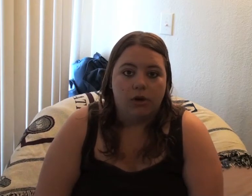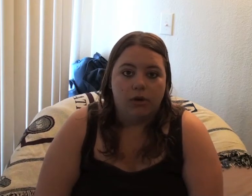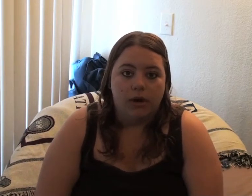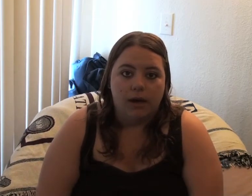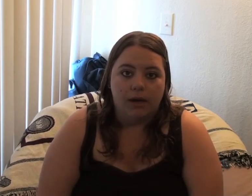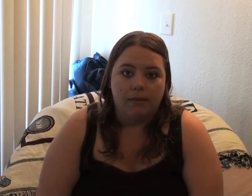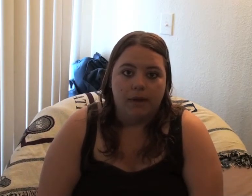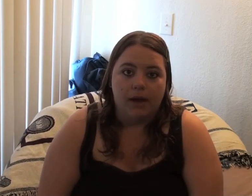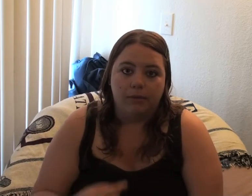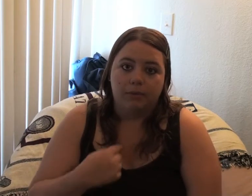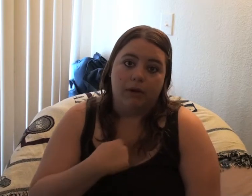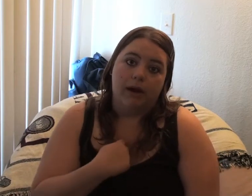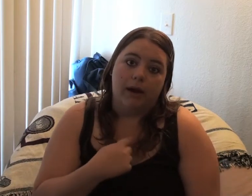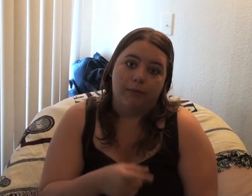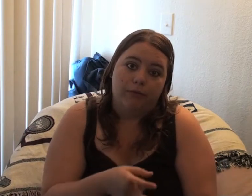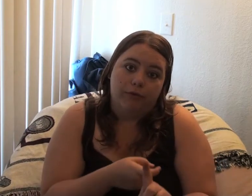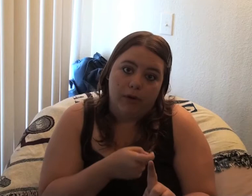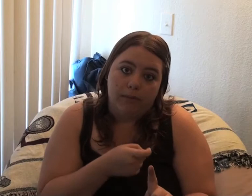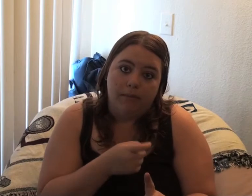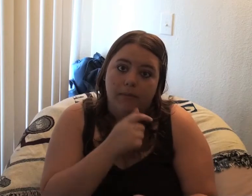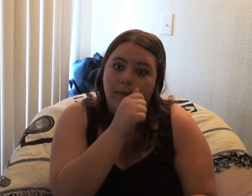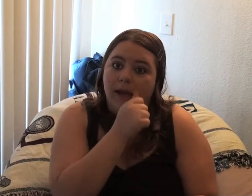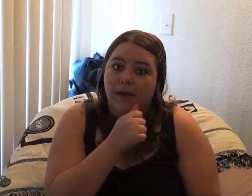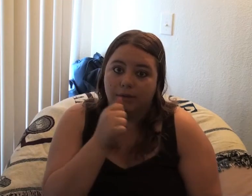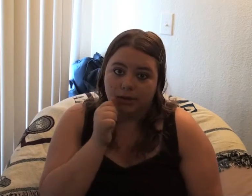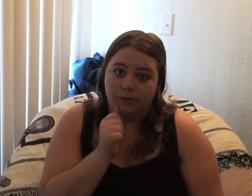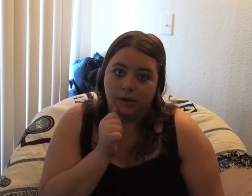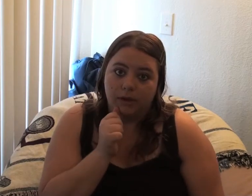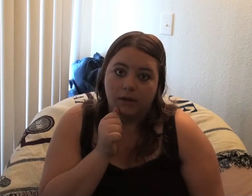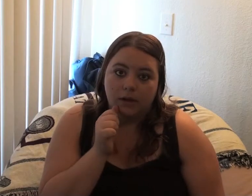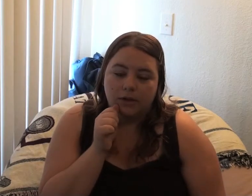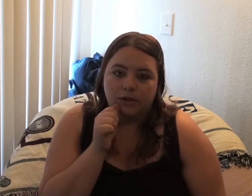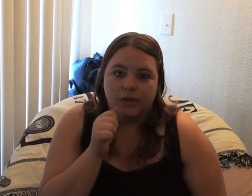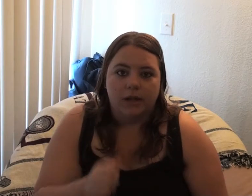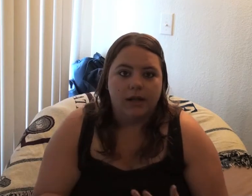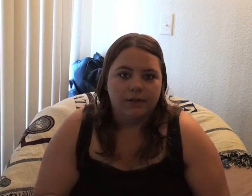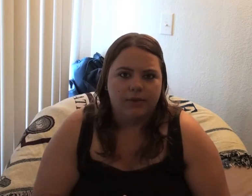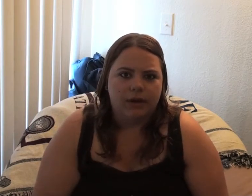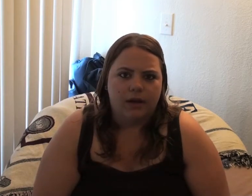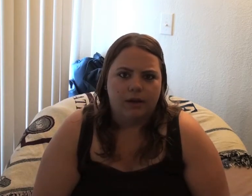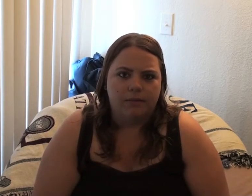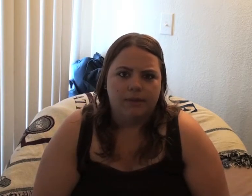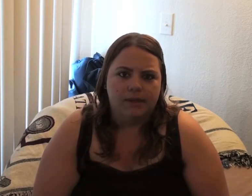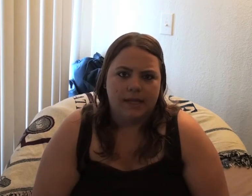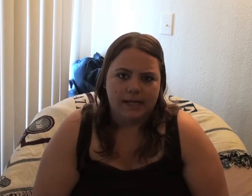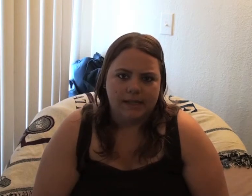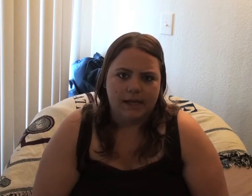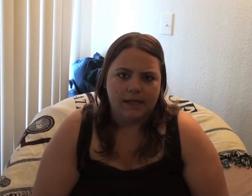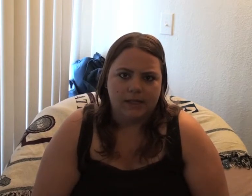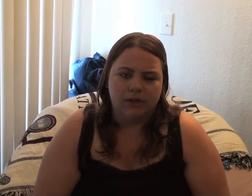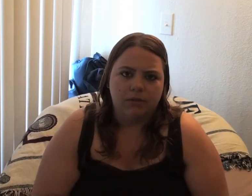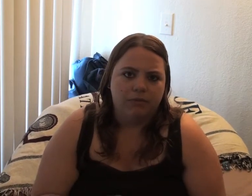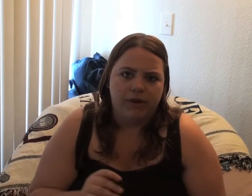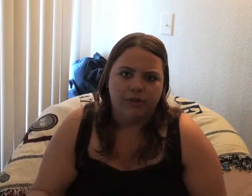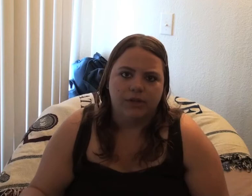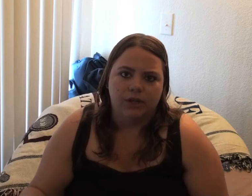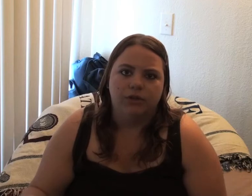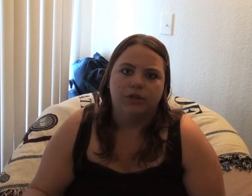I would put, I'm from Arizona. There's a lot of different state signs. You can find those on YouTube.